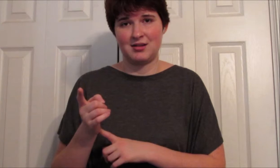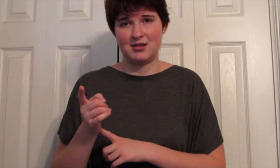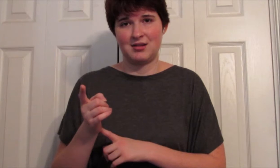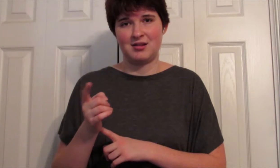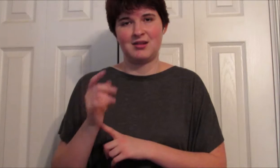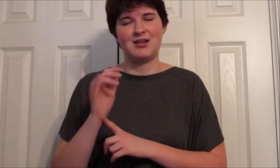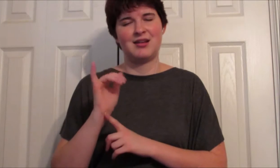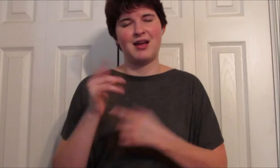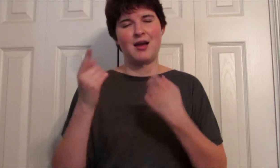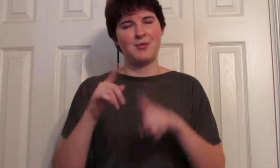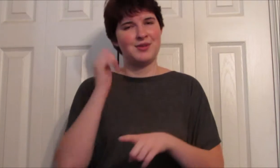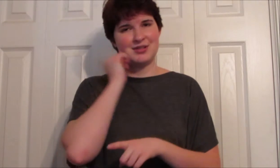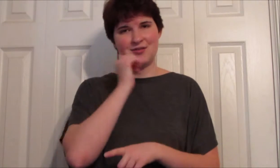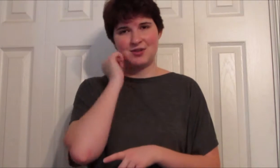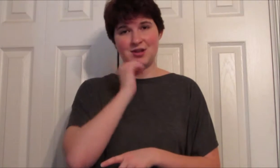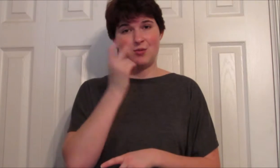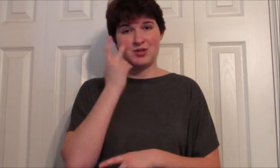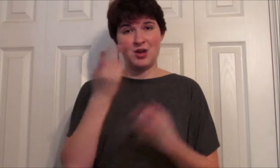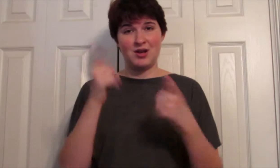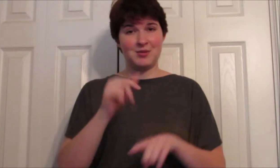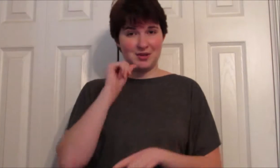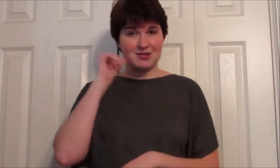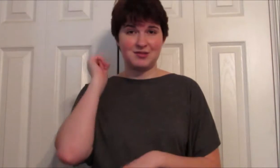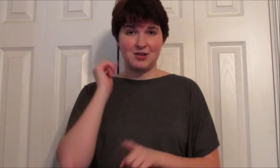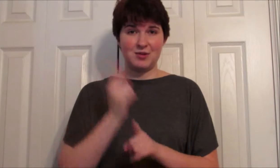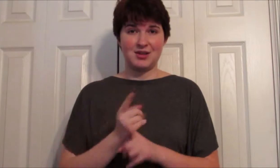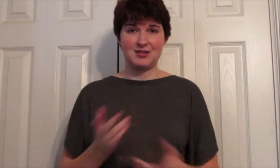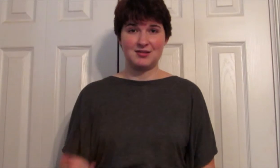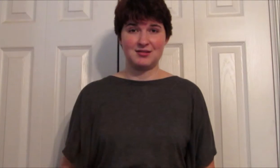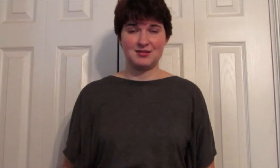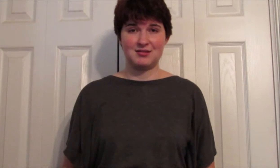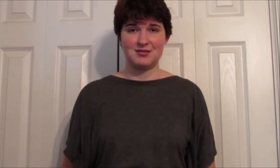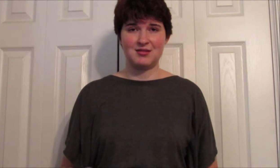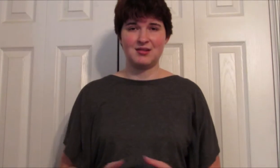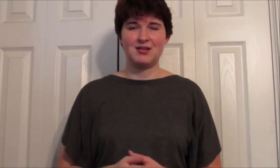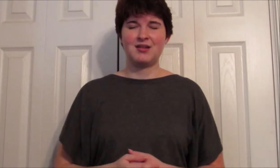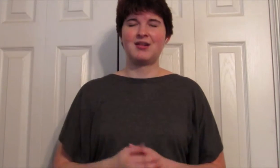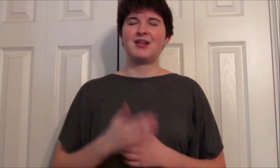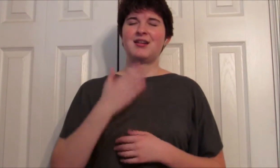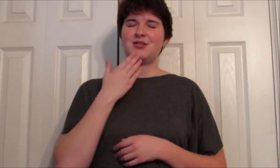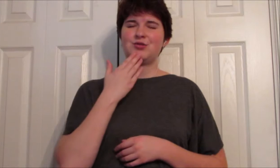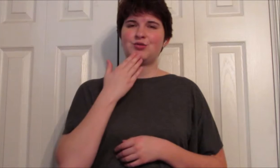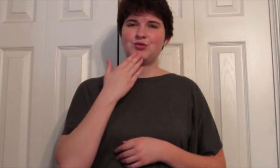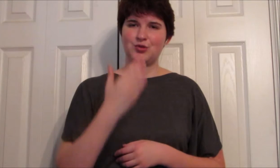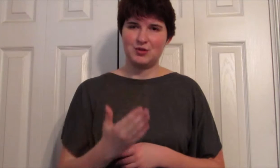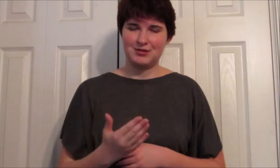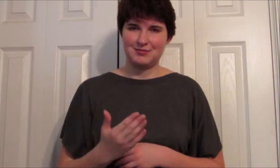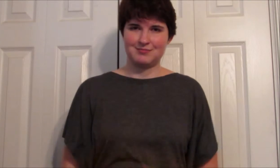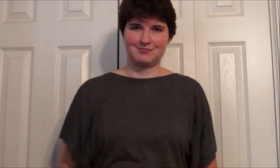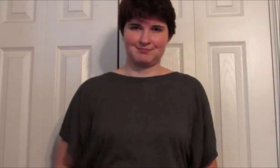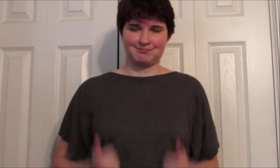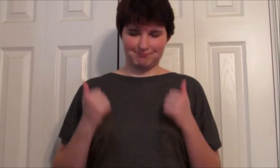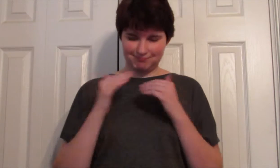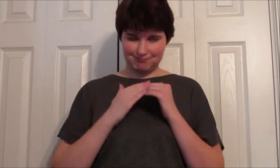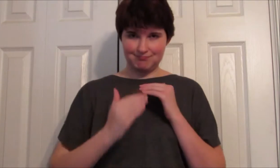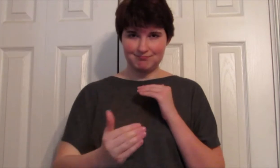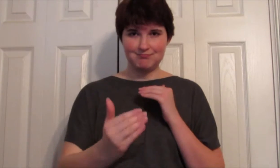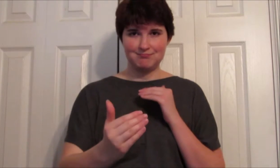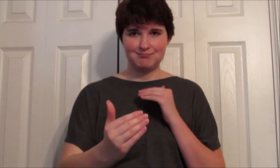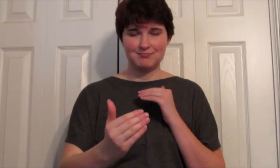day. We saw that yesterday, didn't we? It is good to be alive. Friends, life is too